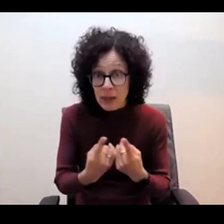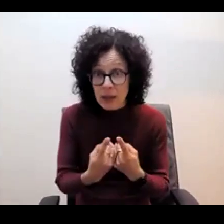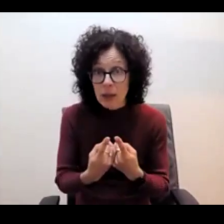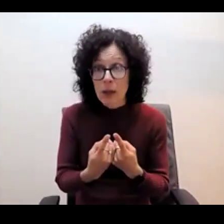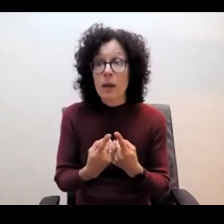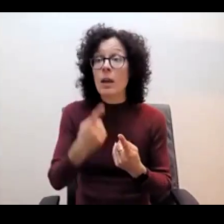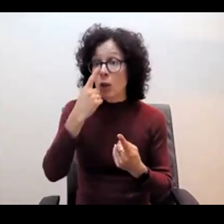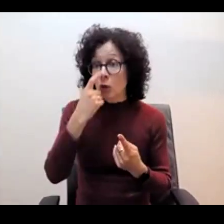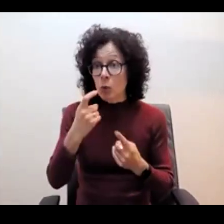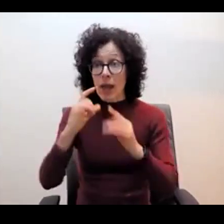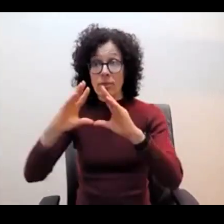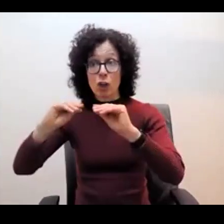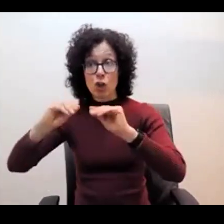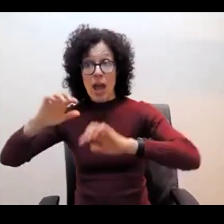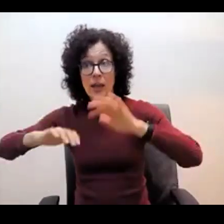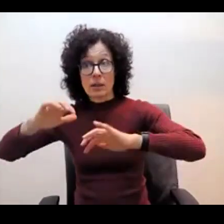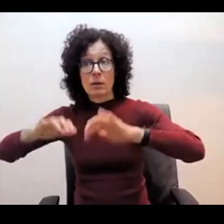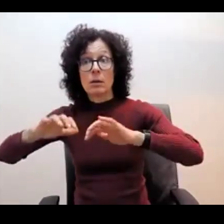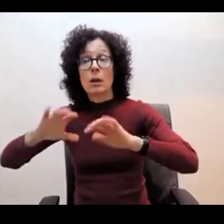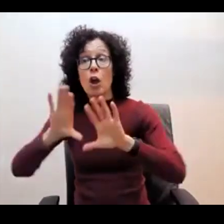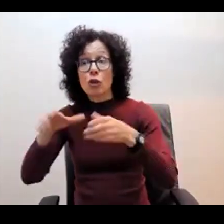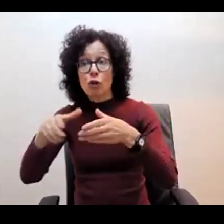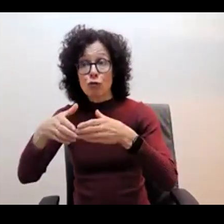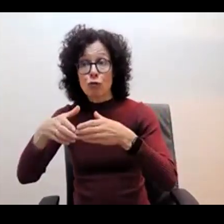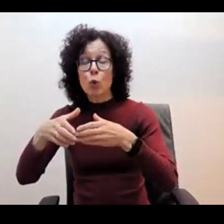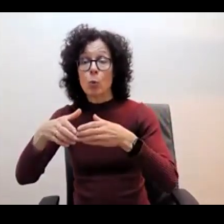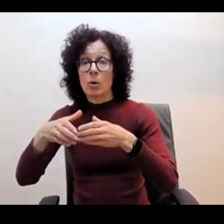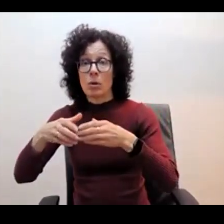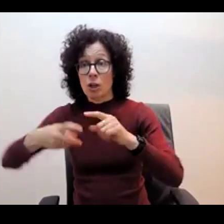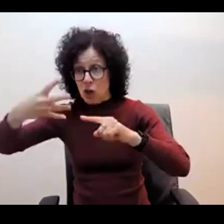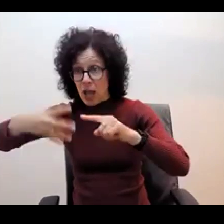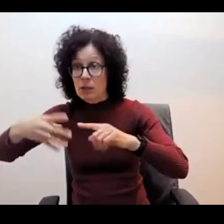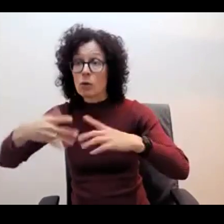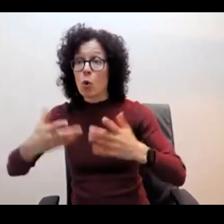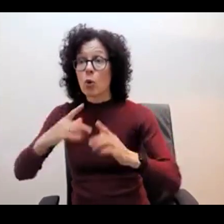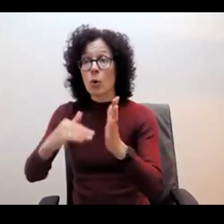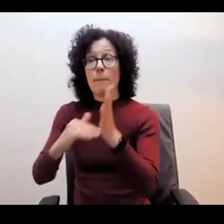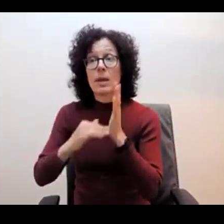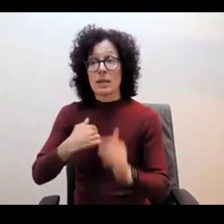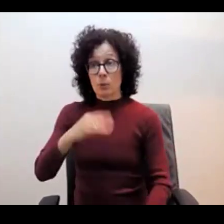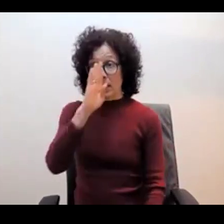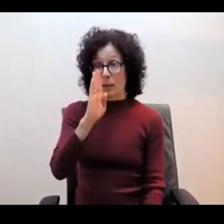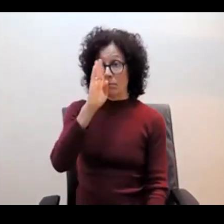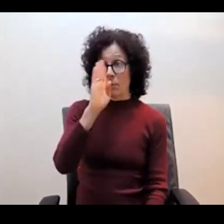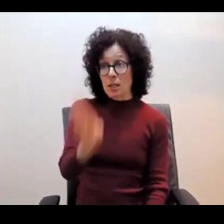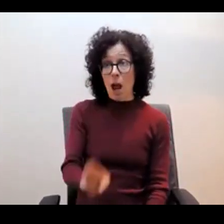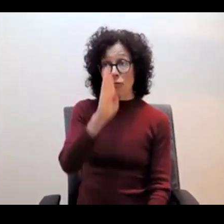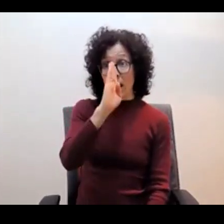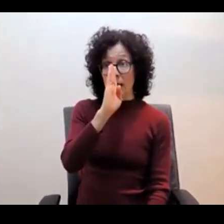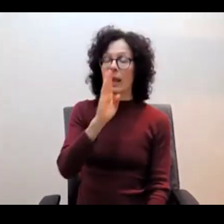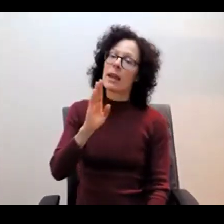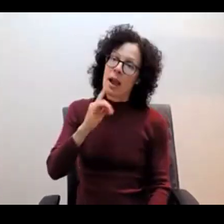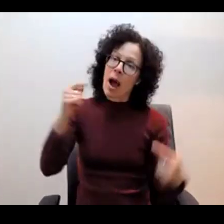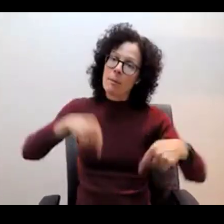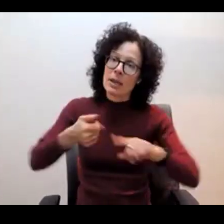the chats. There's the group chat, but you can also message me directly, and I'm here to support you. And I forgot to